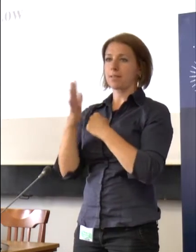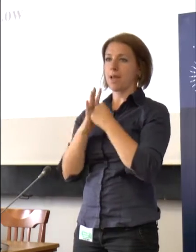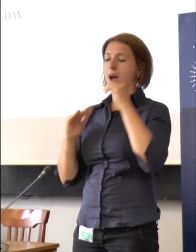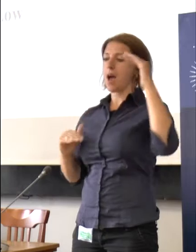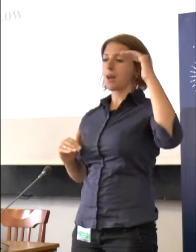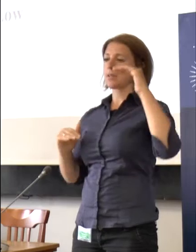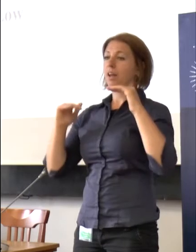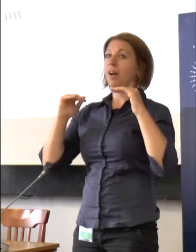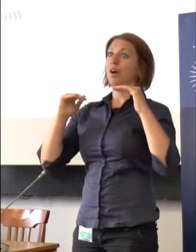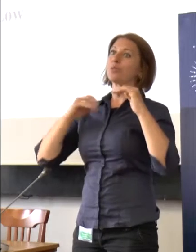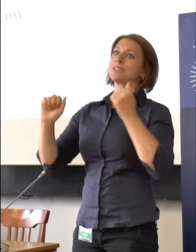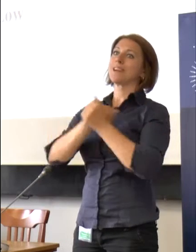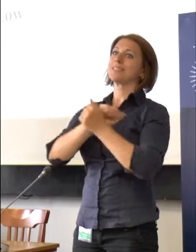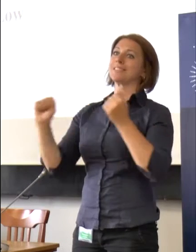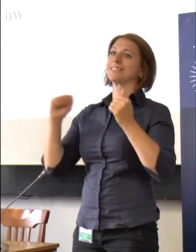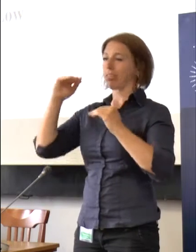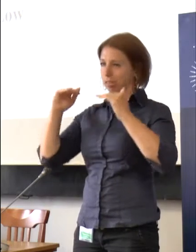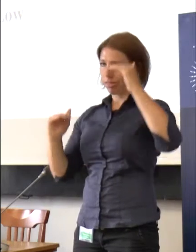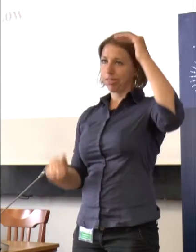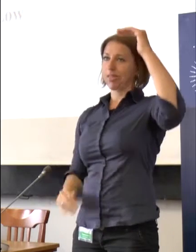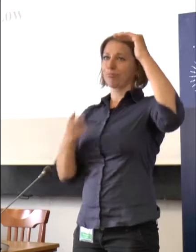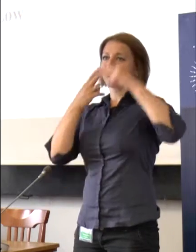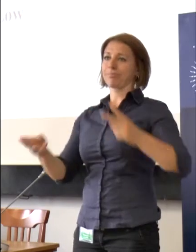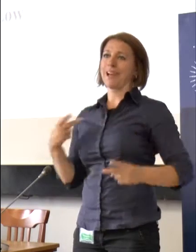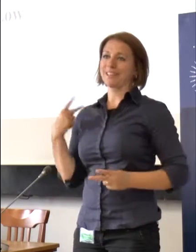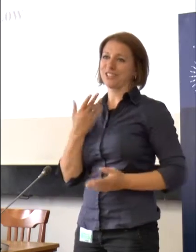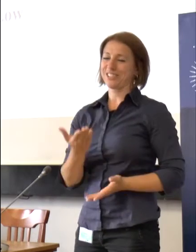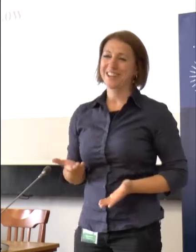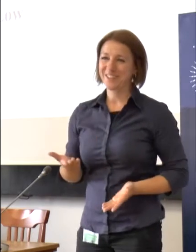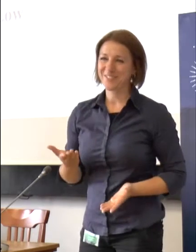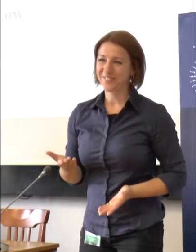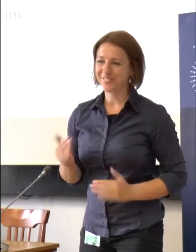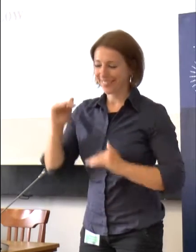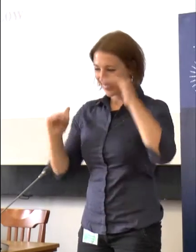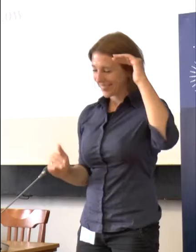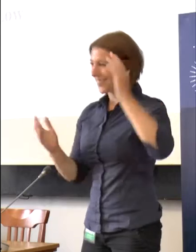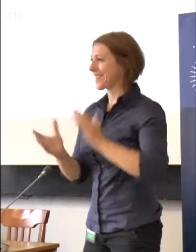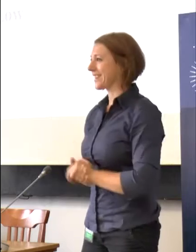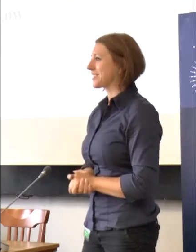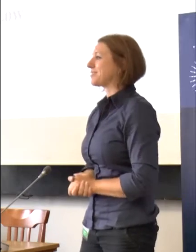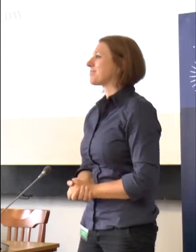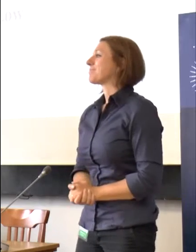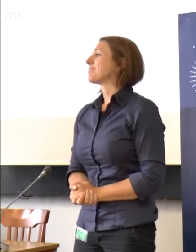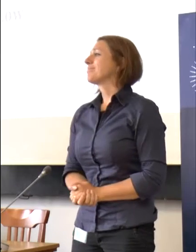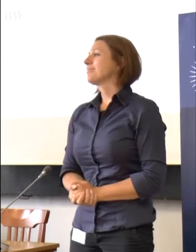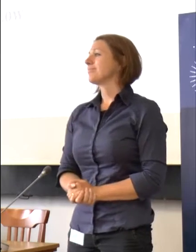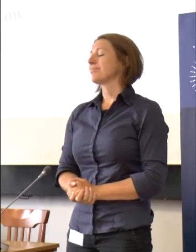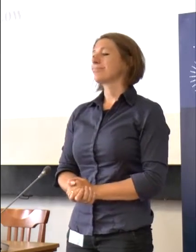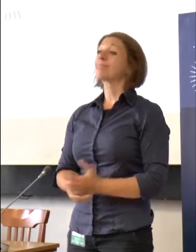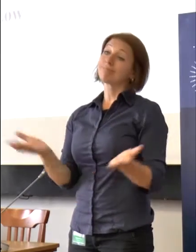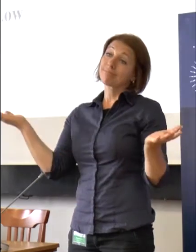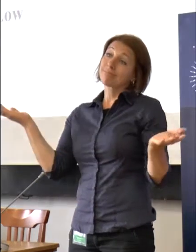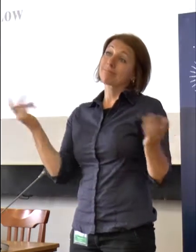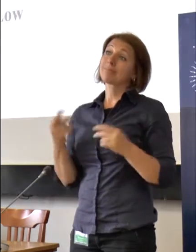languages are going down. I mean, I know everybody here will protest against this, but however, there is this tendency that